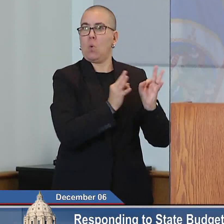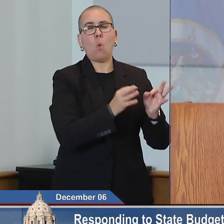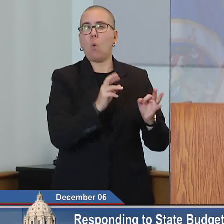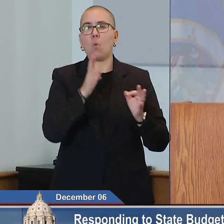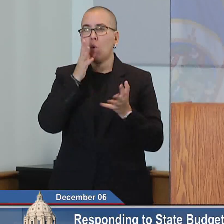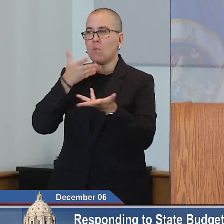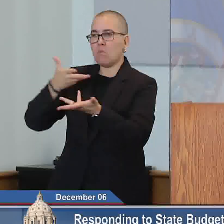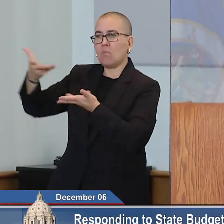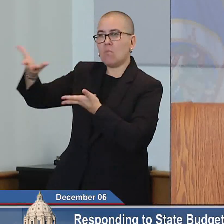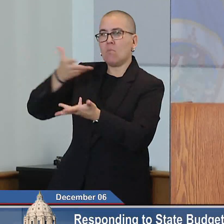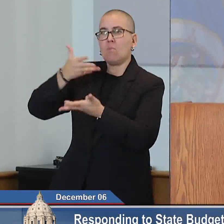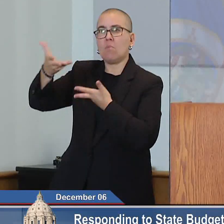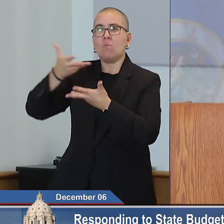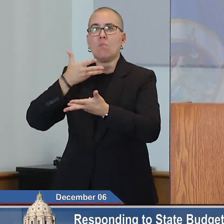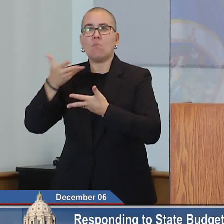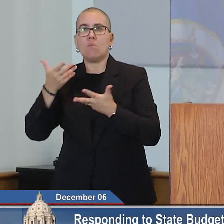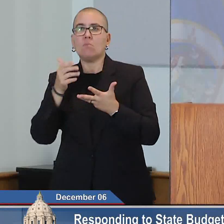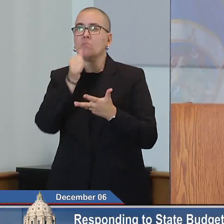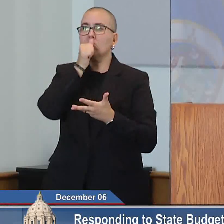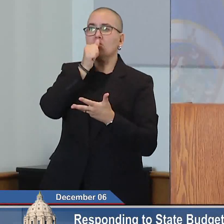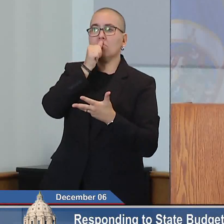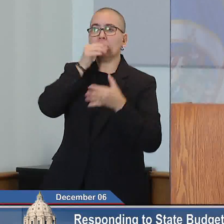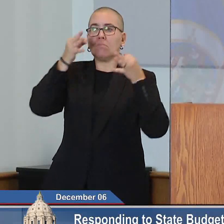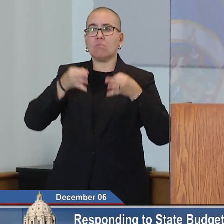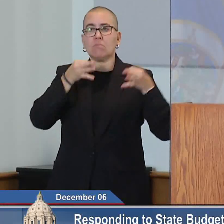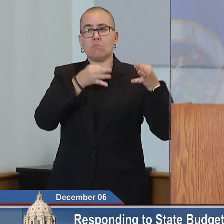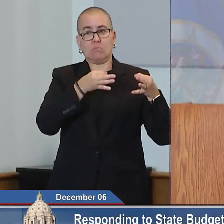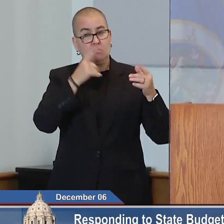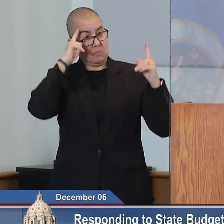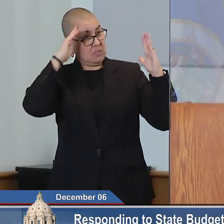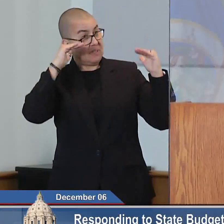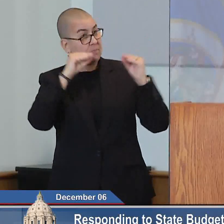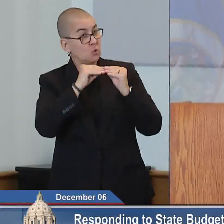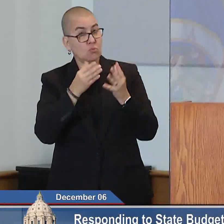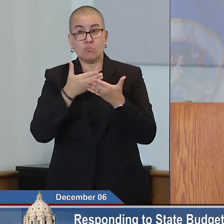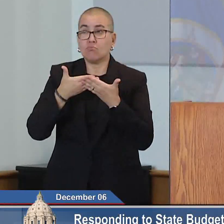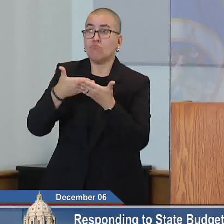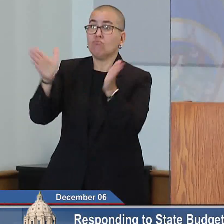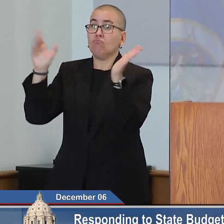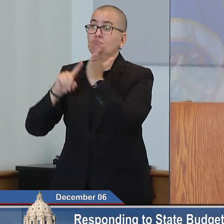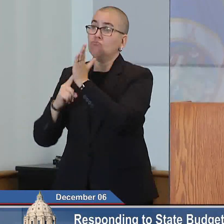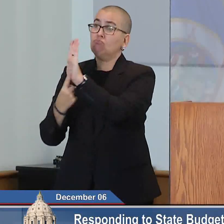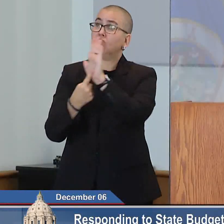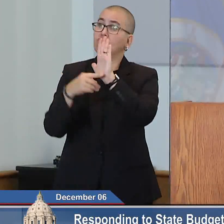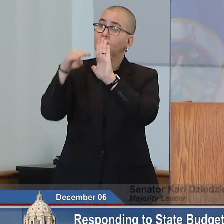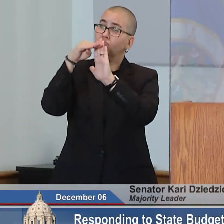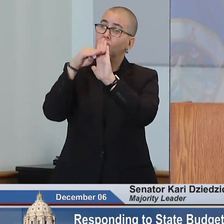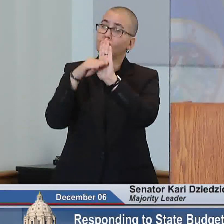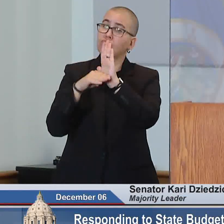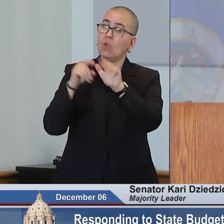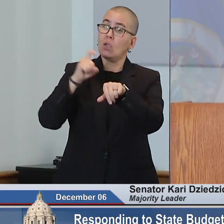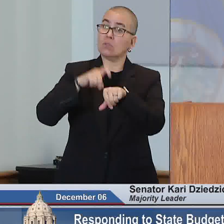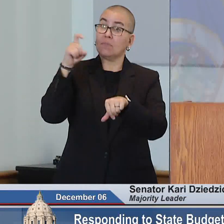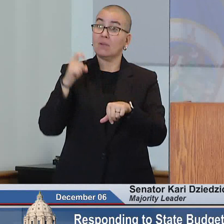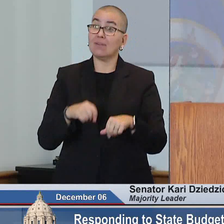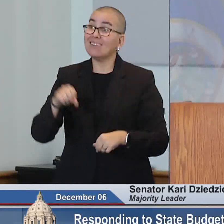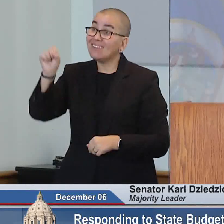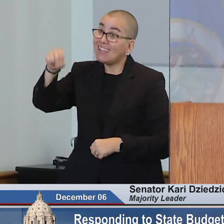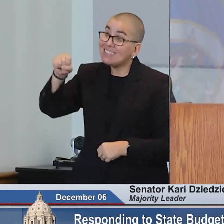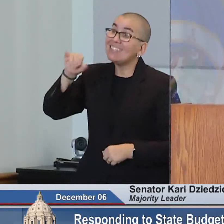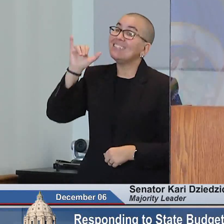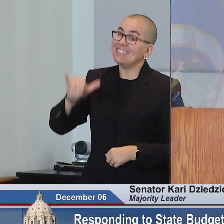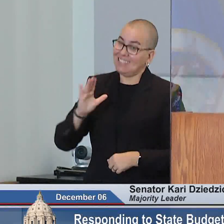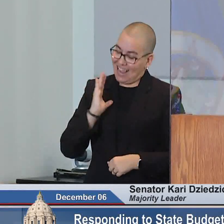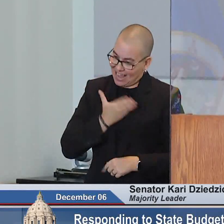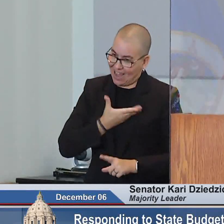I mean, is this a year when we can expect more transparency and on-time budgeting for the state? Our goal is to get done on time, and our goal is